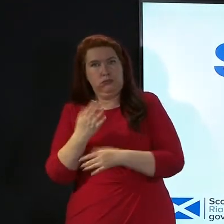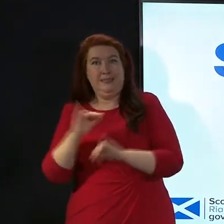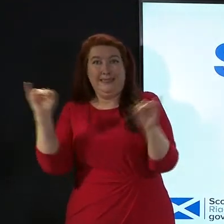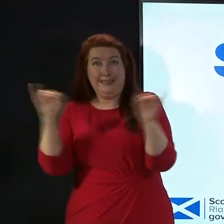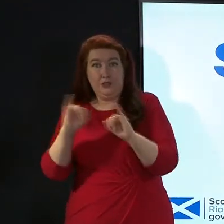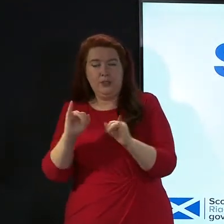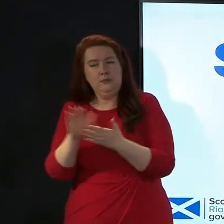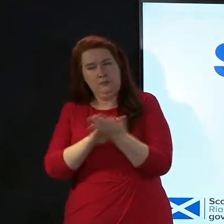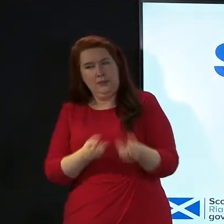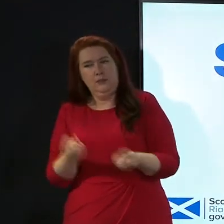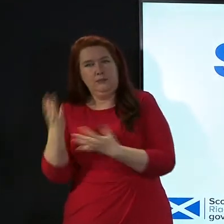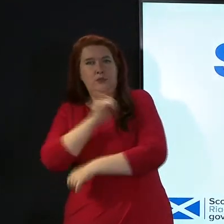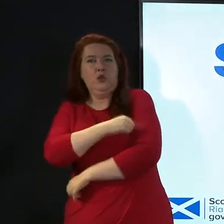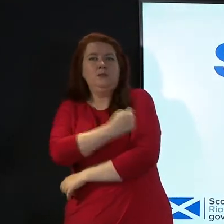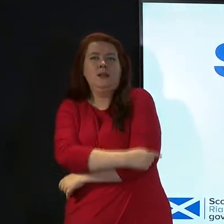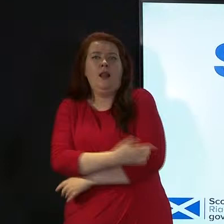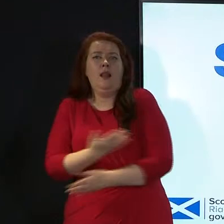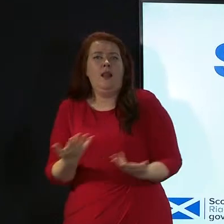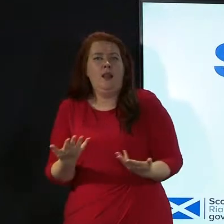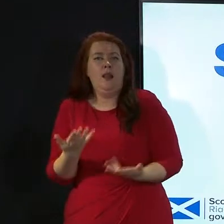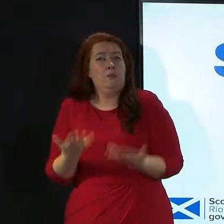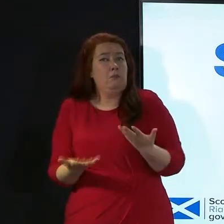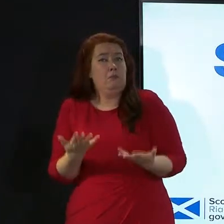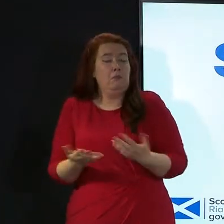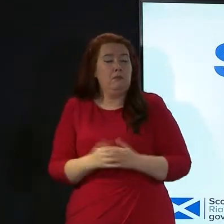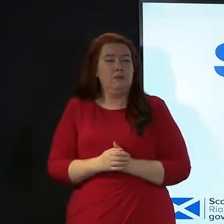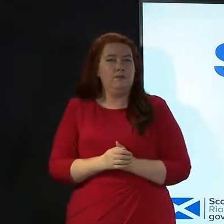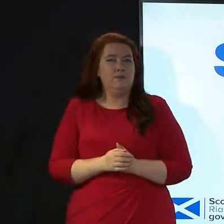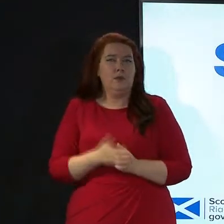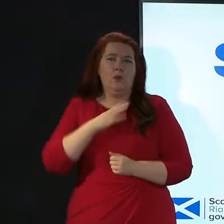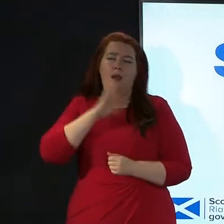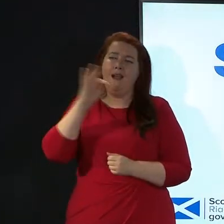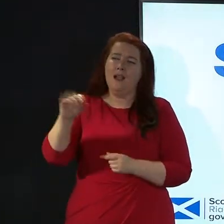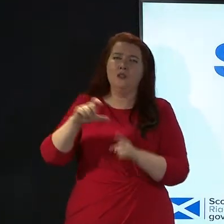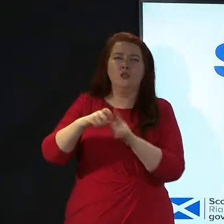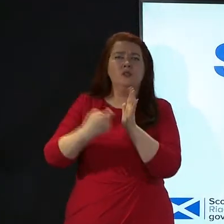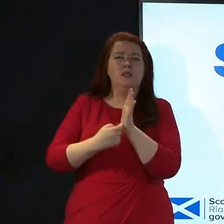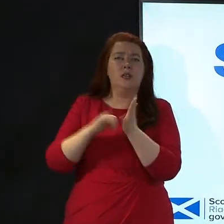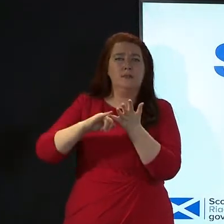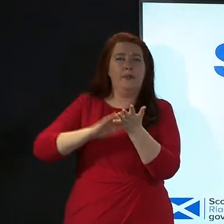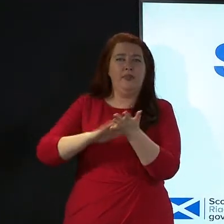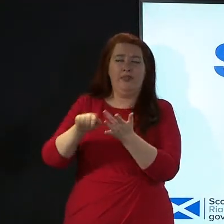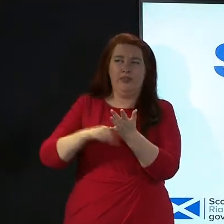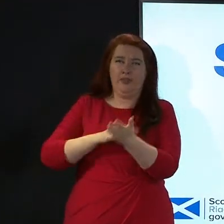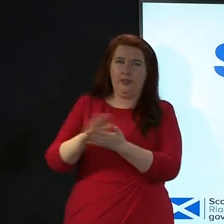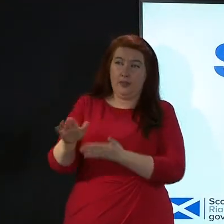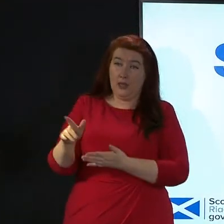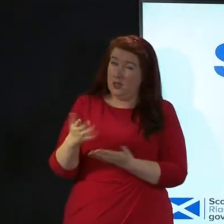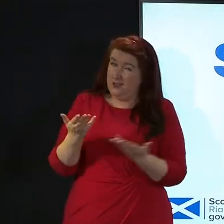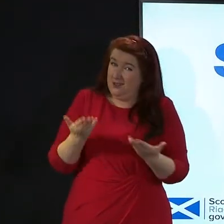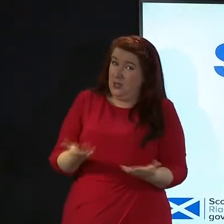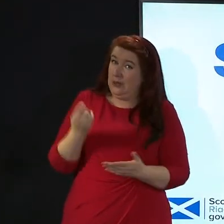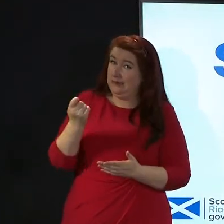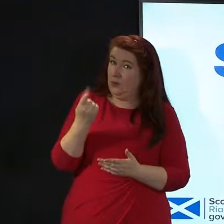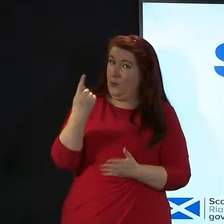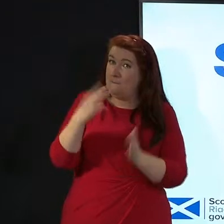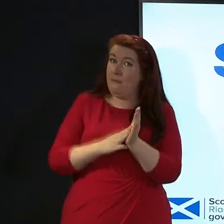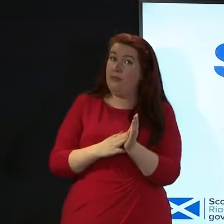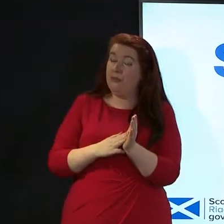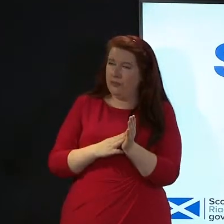seriously ill. And if I can ask Dr. Smith, it's now nearly a month since